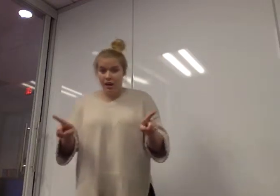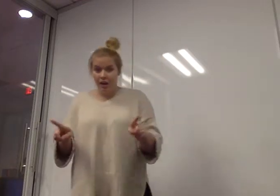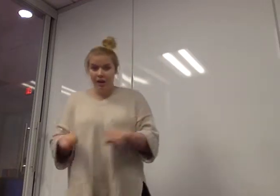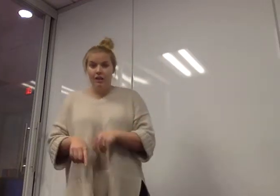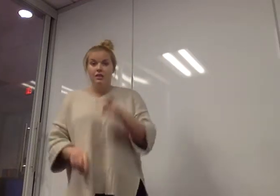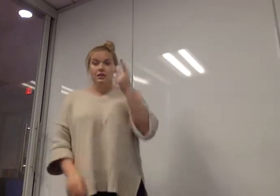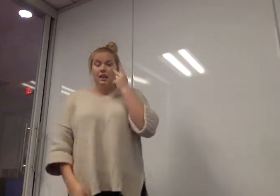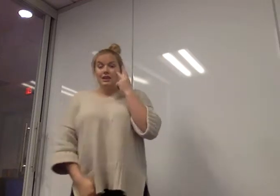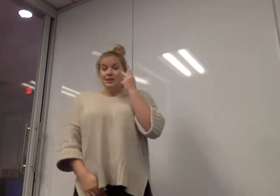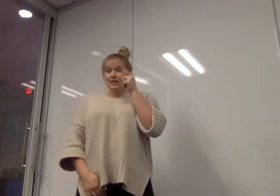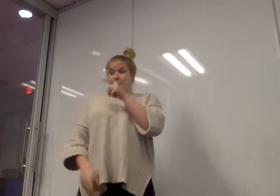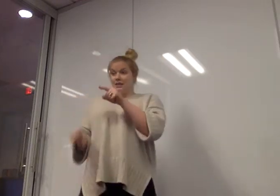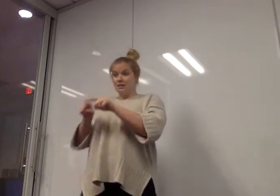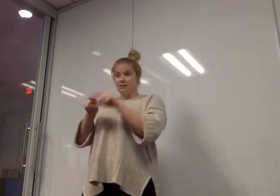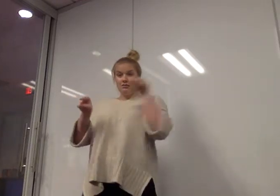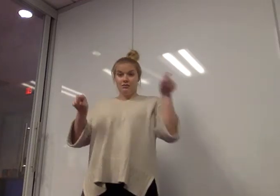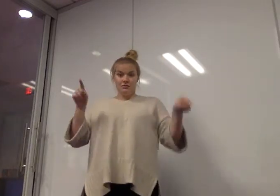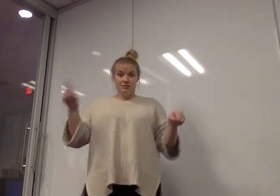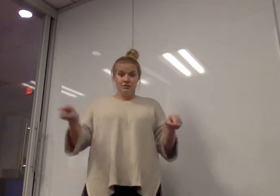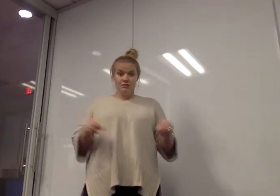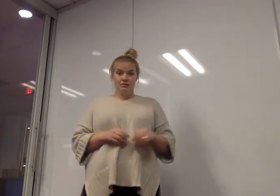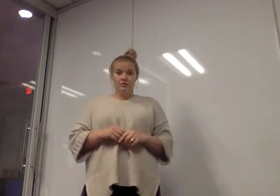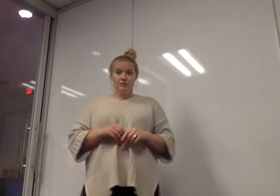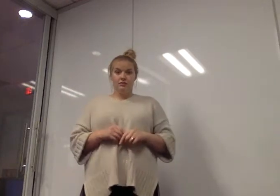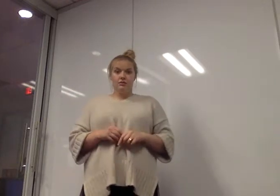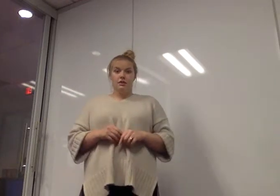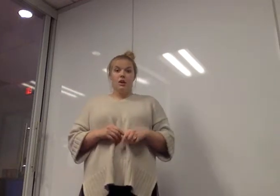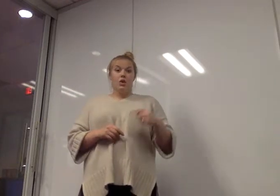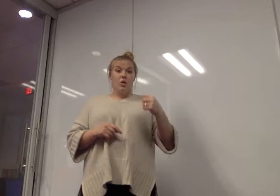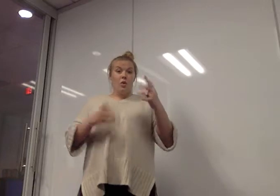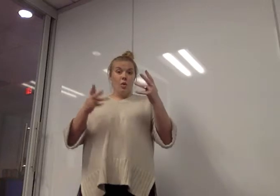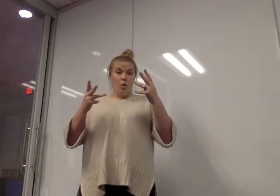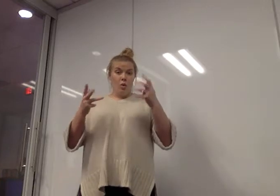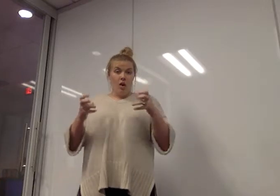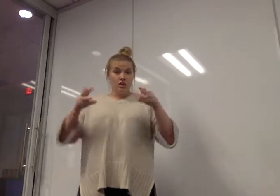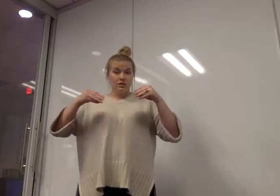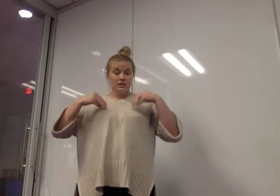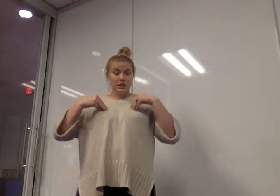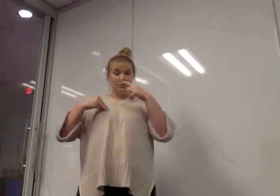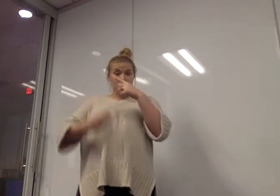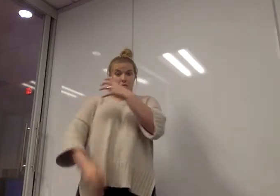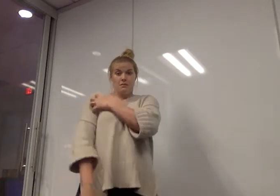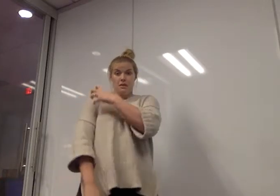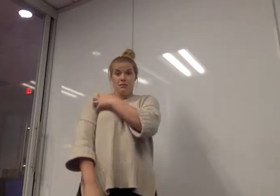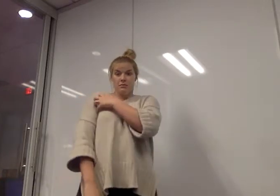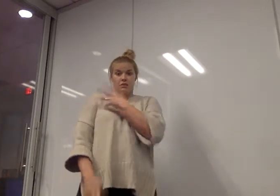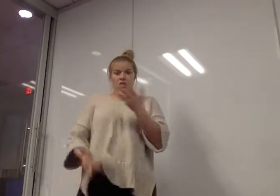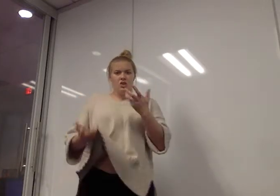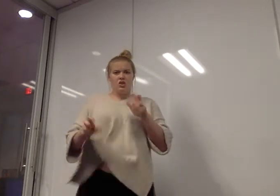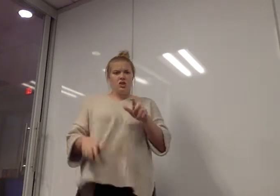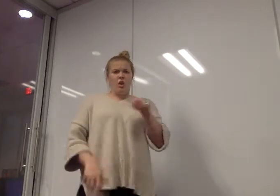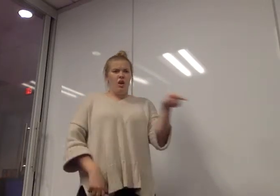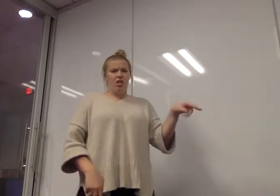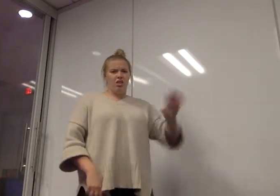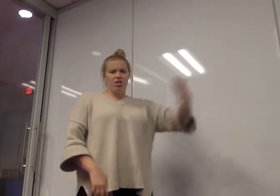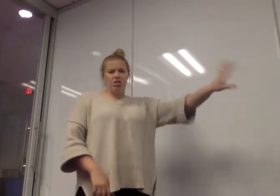looking at these sets of tapes and they say, oh, we want to hire these people, all the high power posers. We don't want to hire these people. We